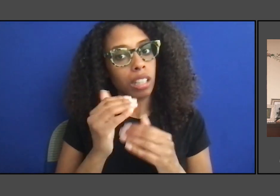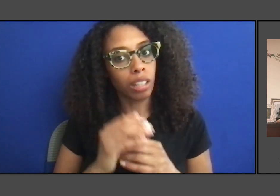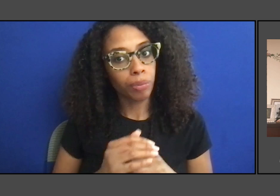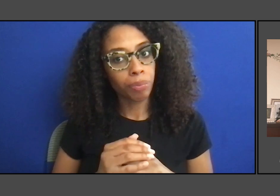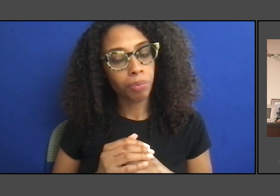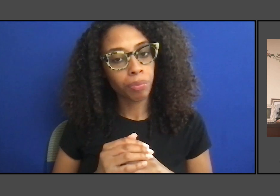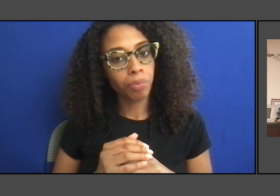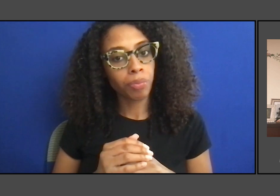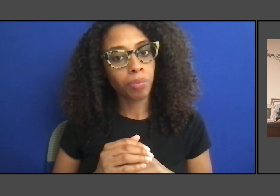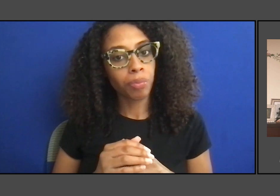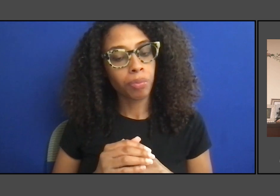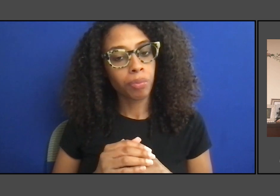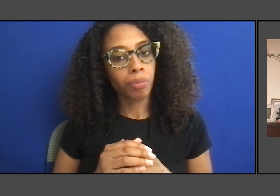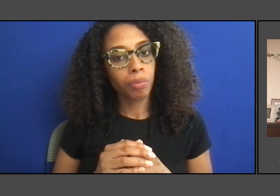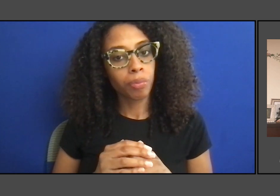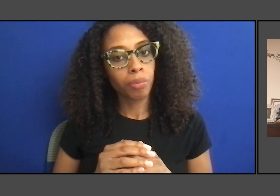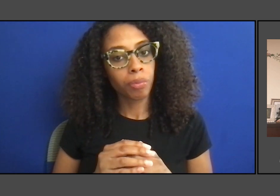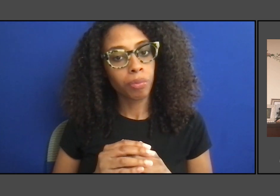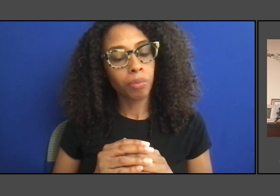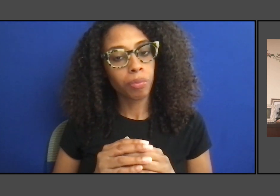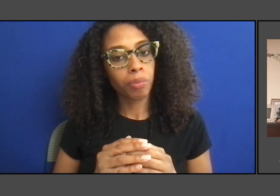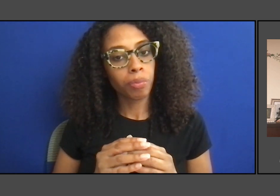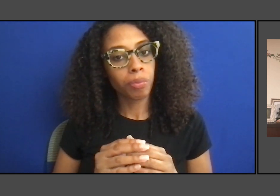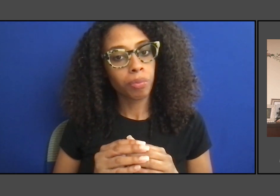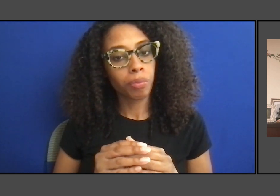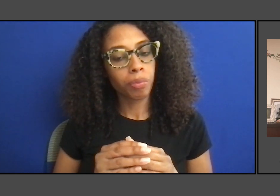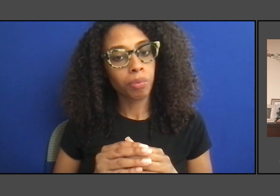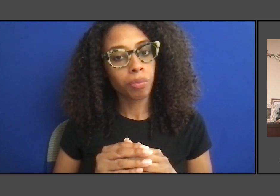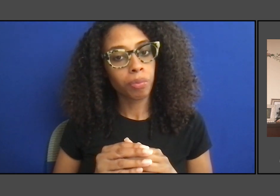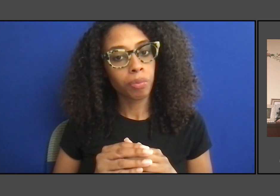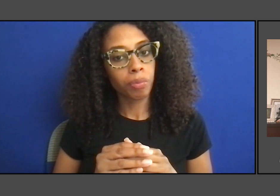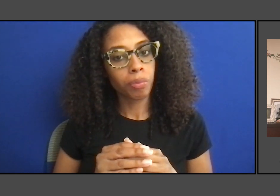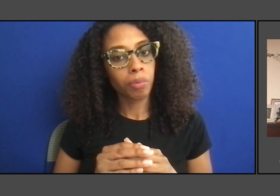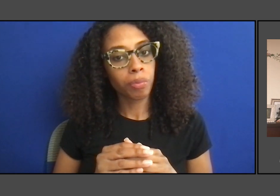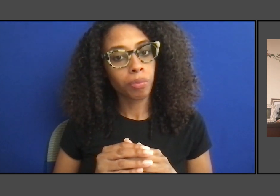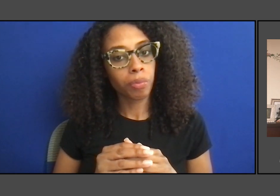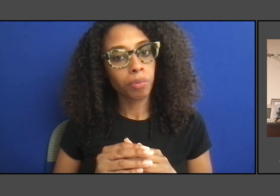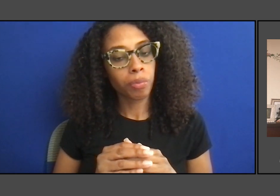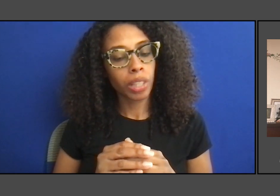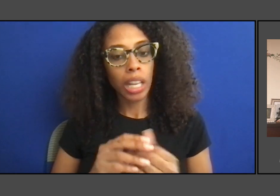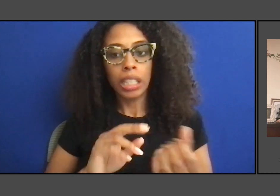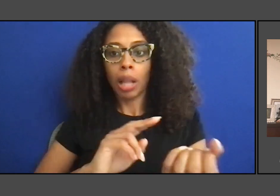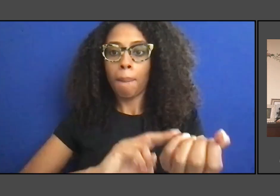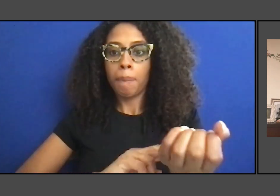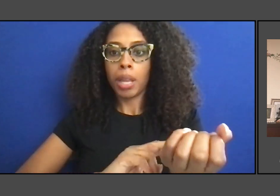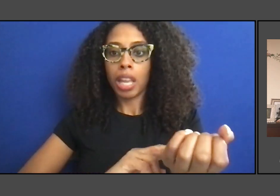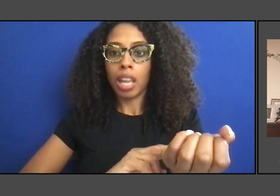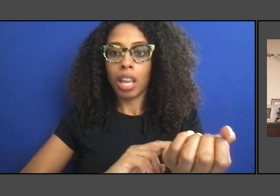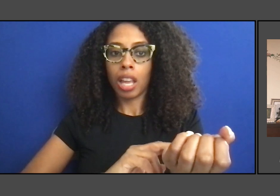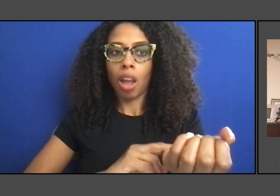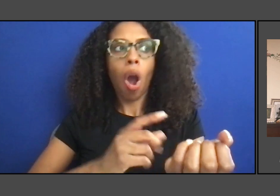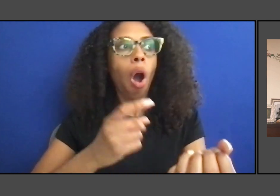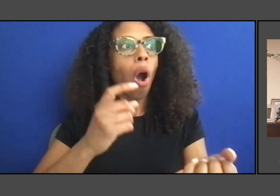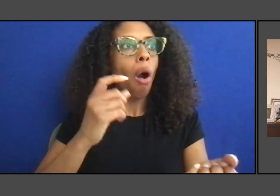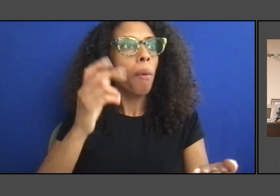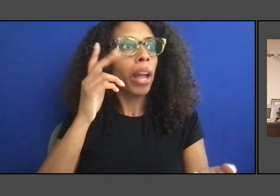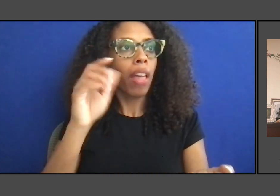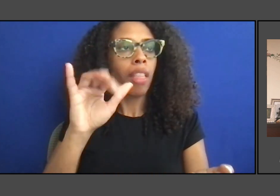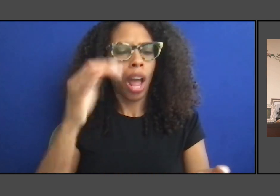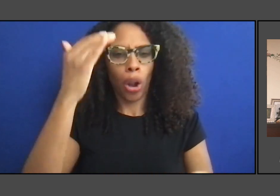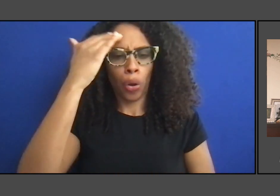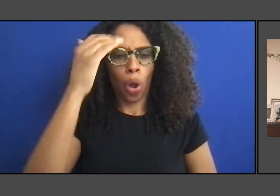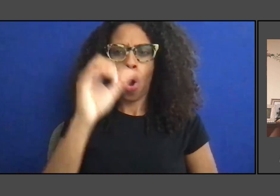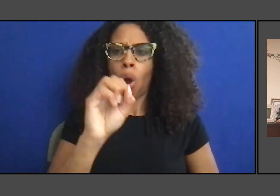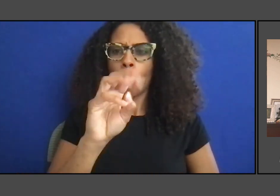It's kind of beyond a certain kind of beat that's recognized as swing, or a certain kind of